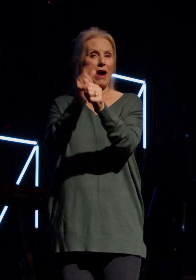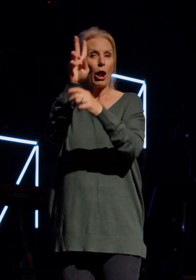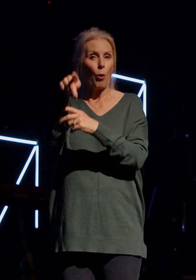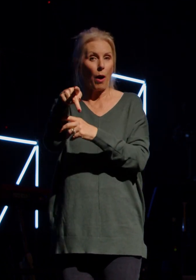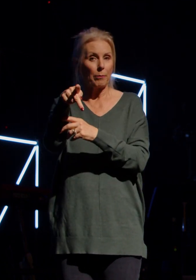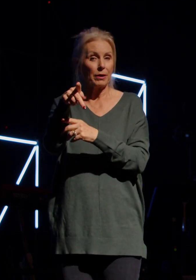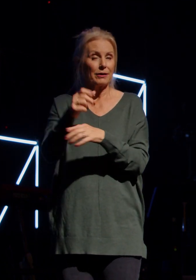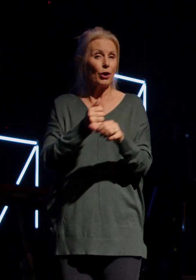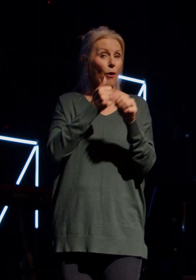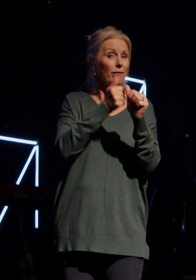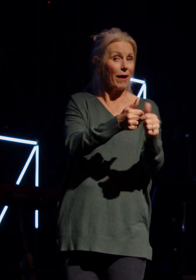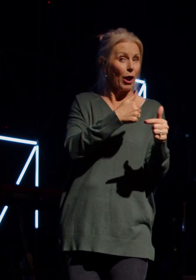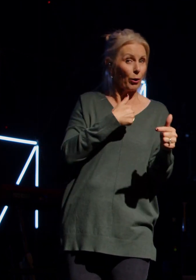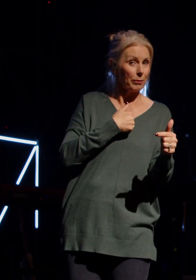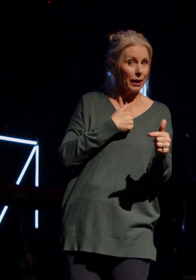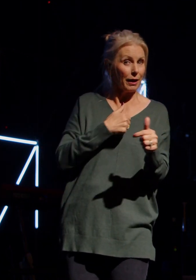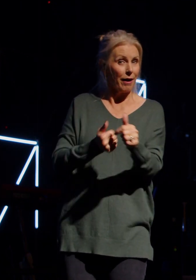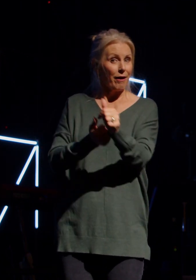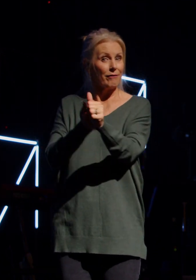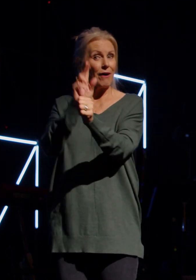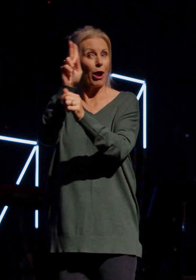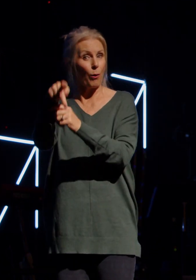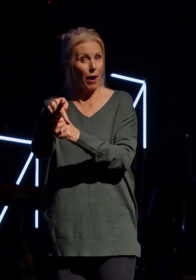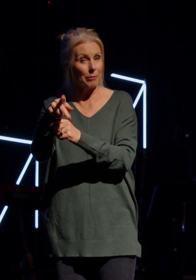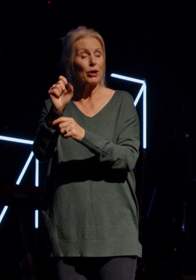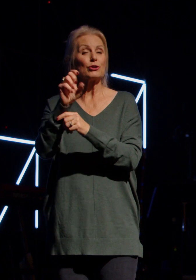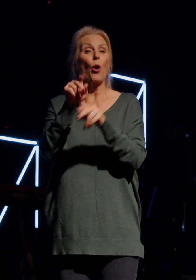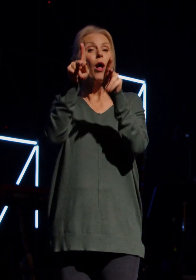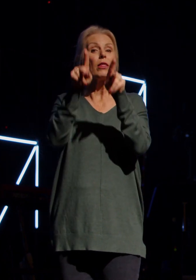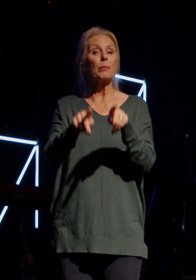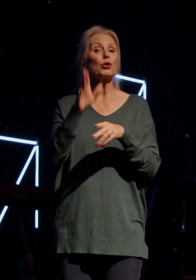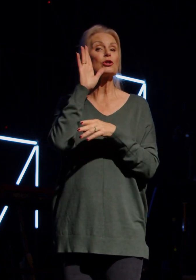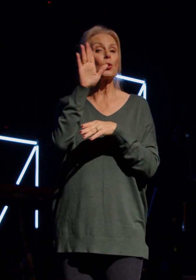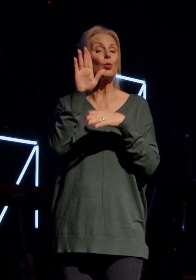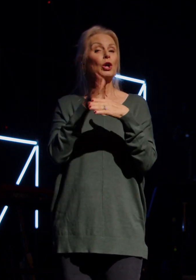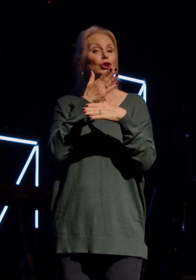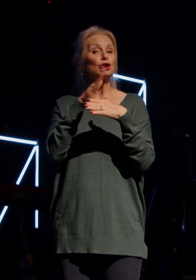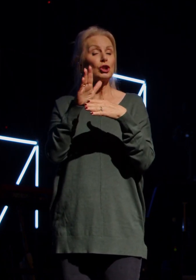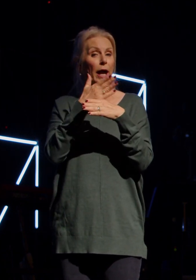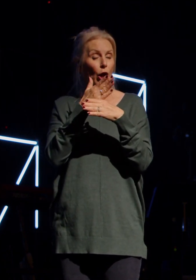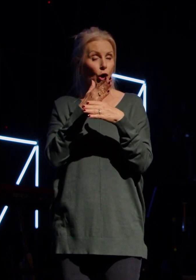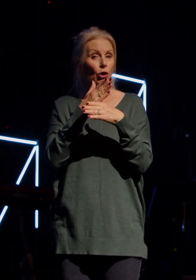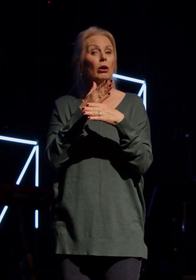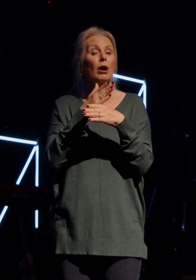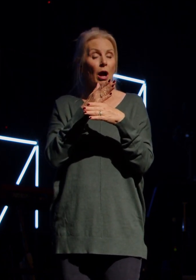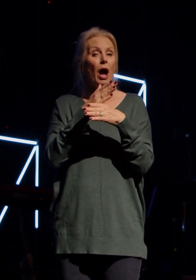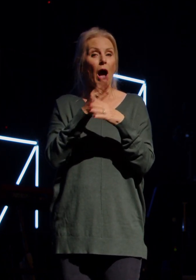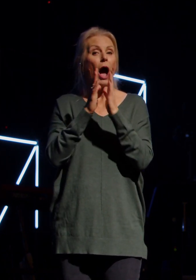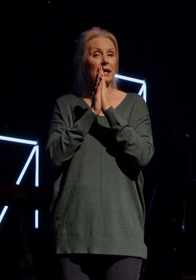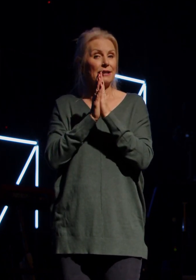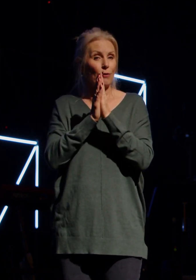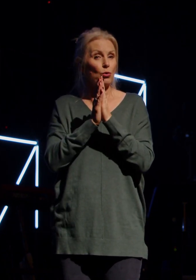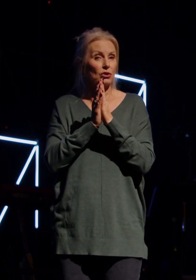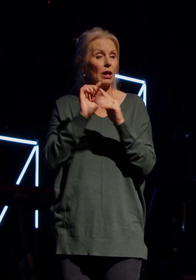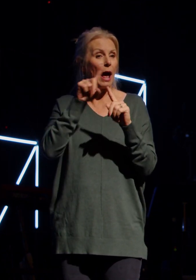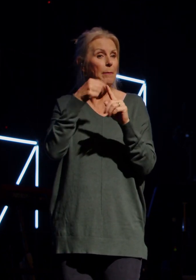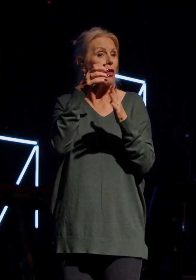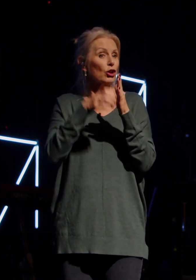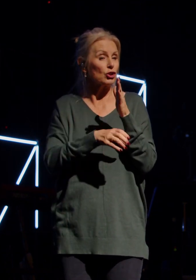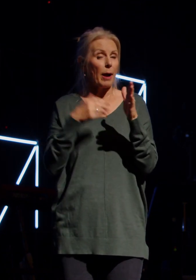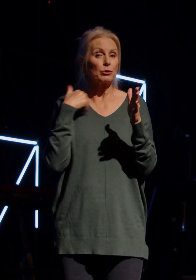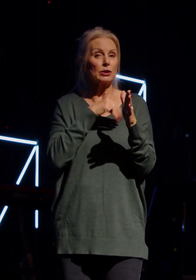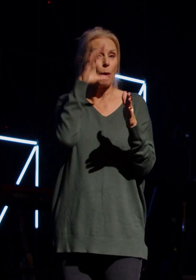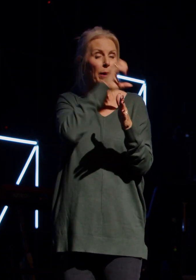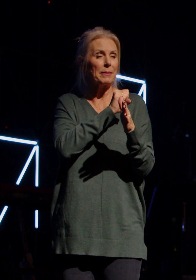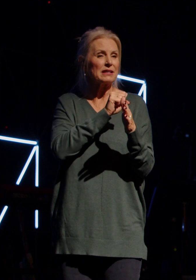me, follow up. Where the person will share devotion on the passages that we missed. It's only going to be a